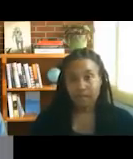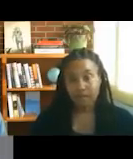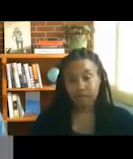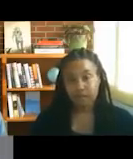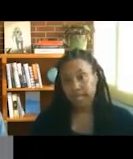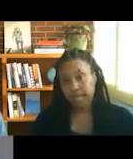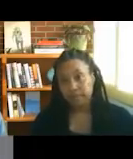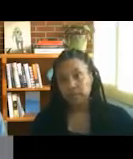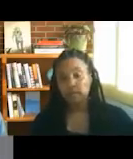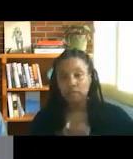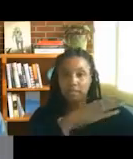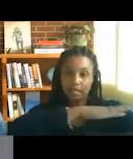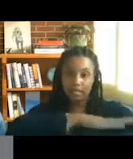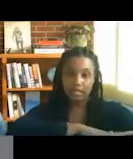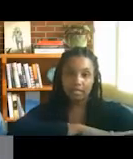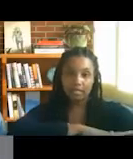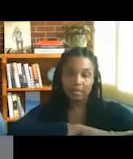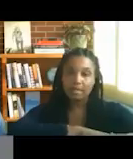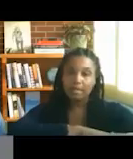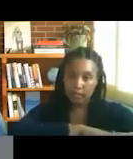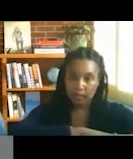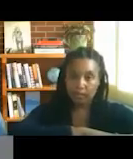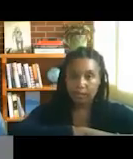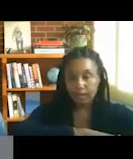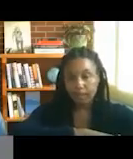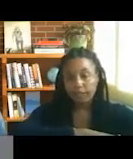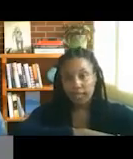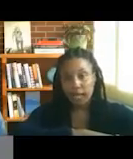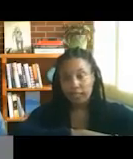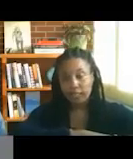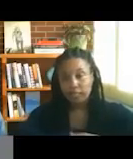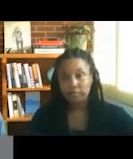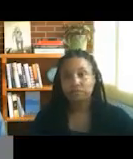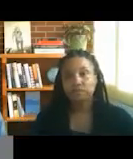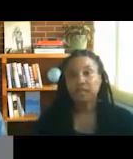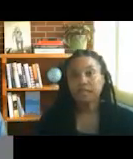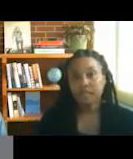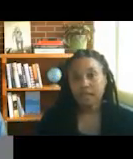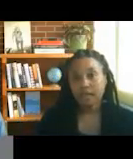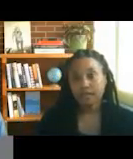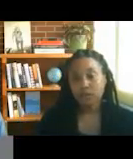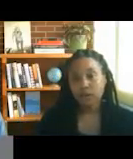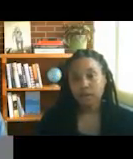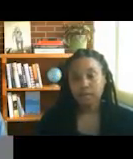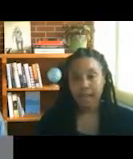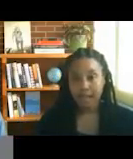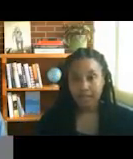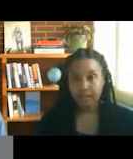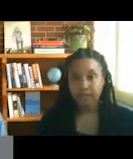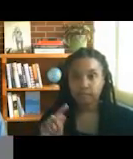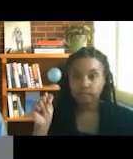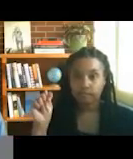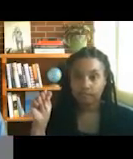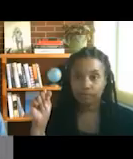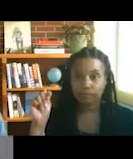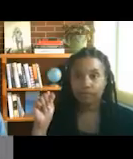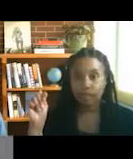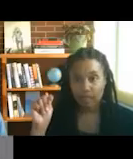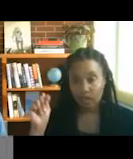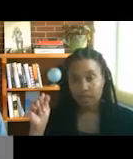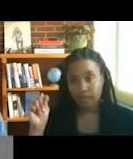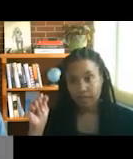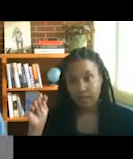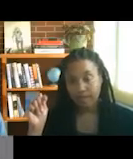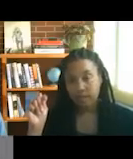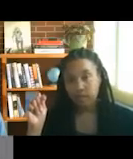maybe the sign for table is this, it's also the sign for desk. The sign for bathroom